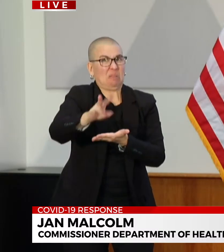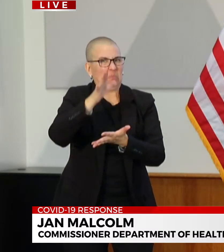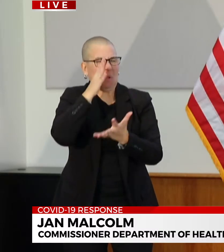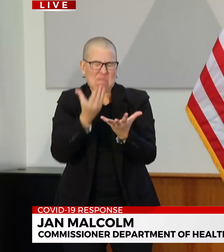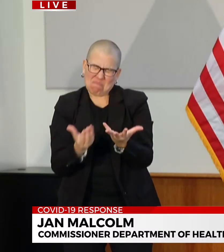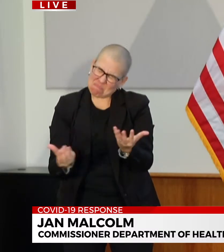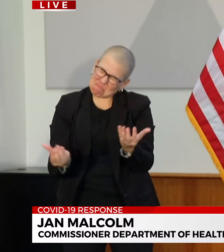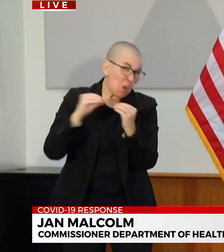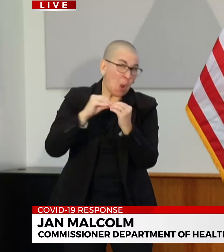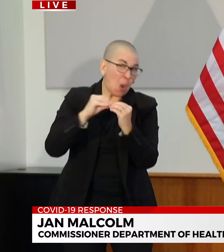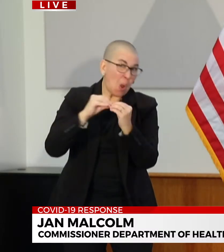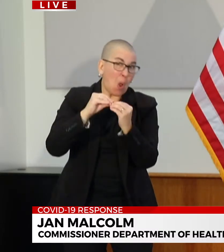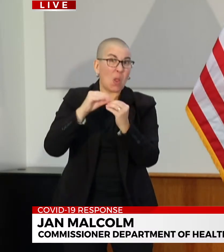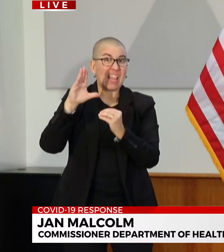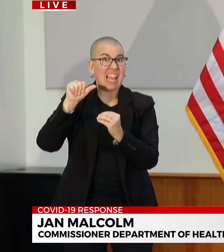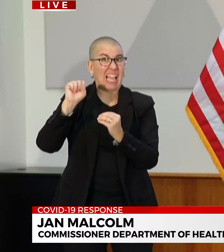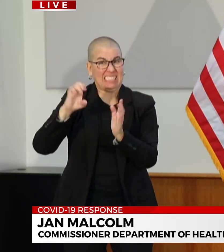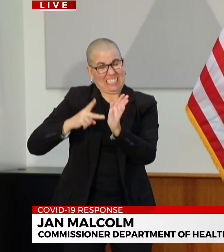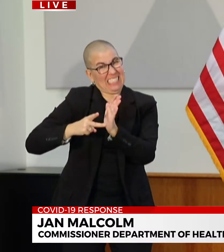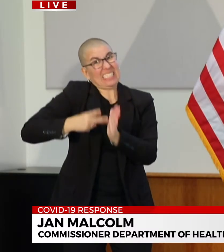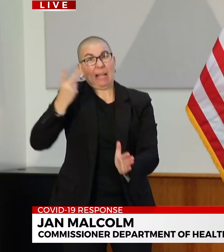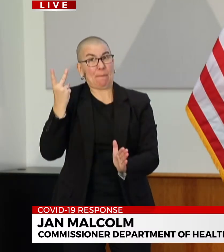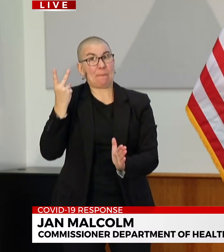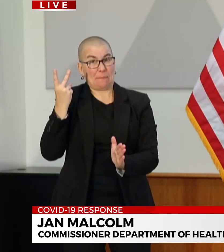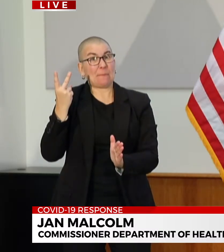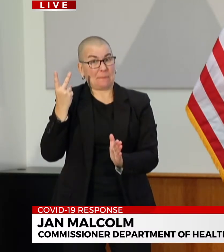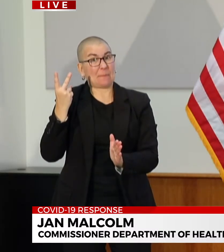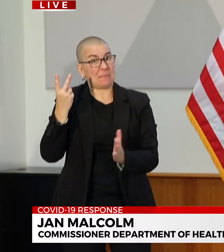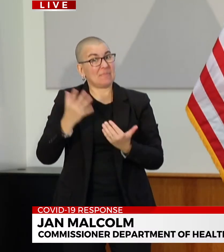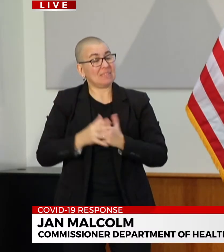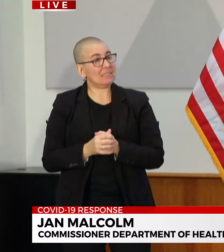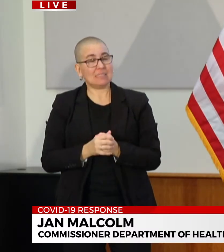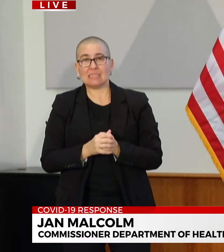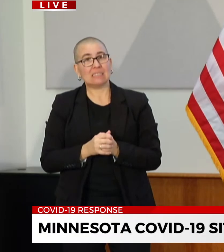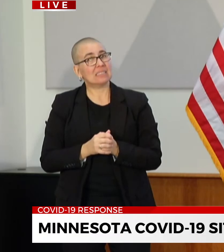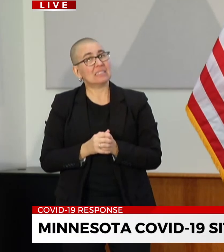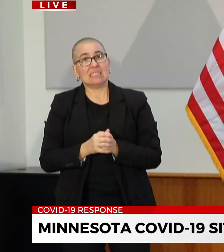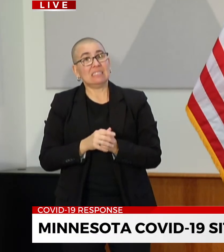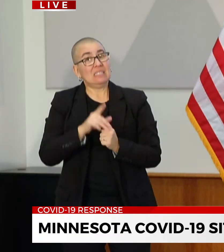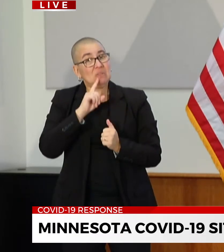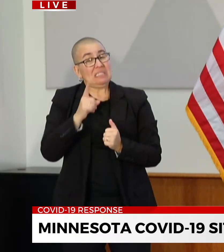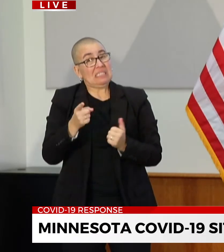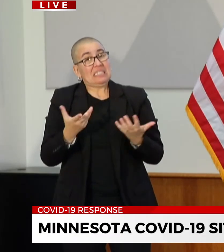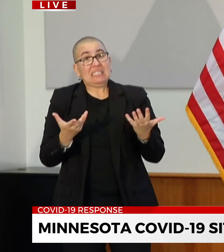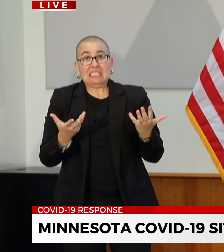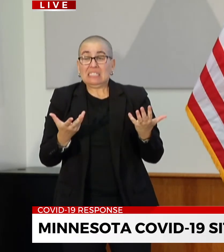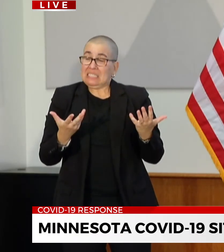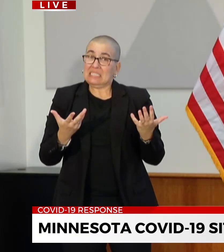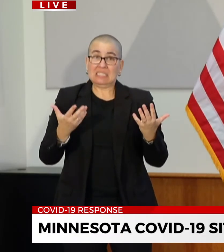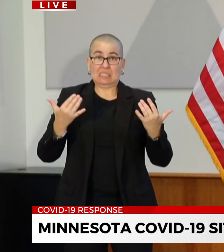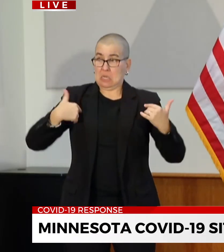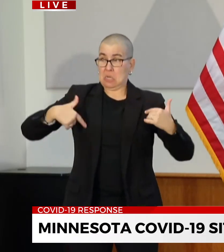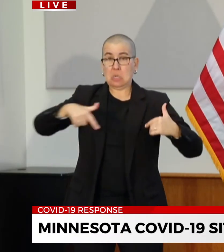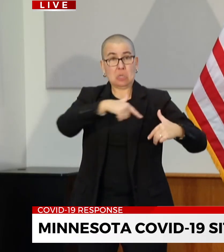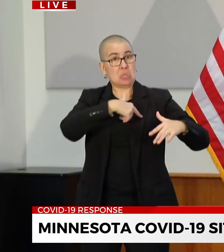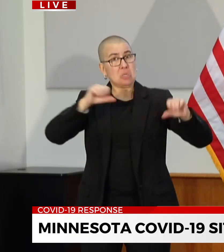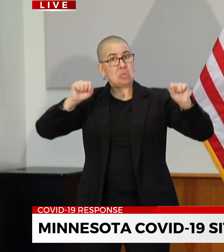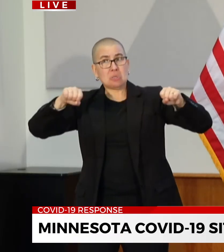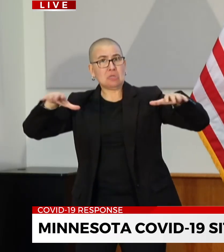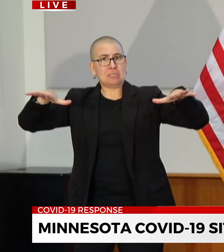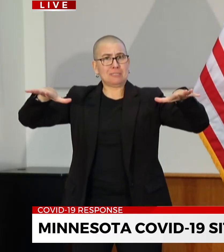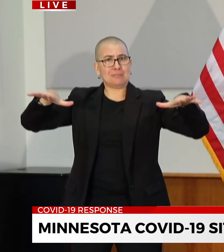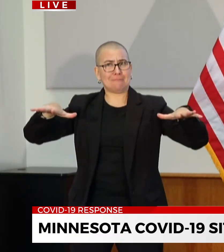before too, but with so much more virus around, things that seemed relatively safe even in August or even in